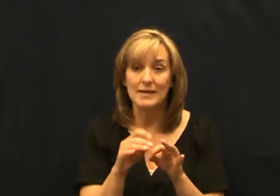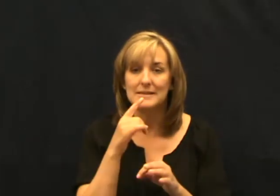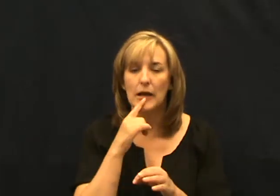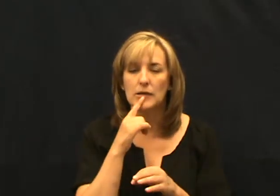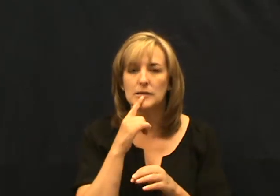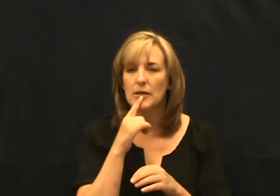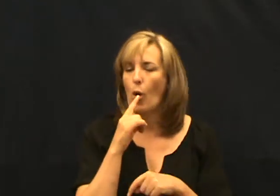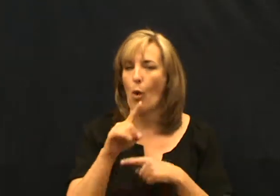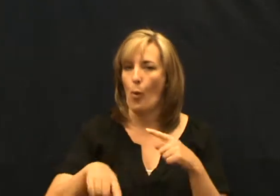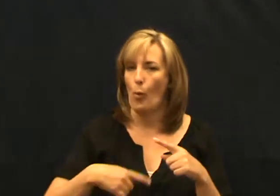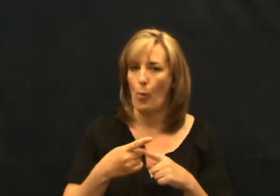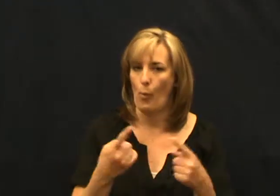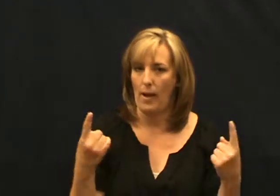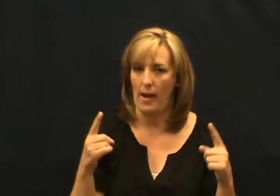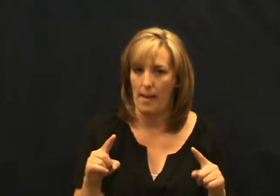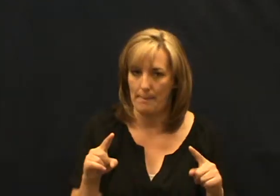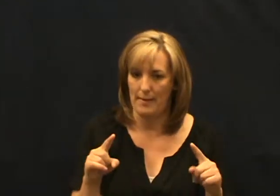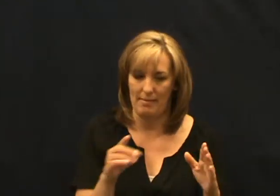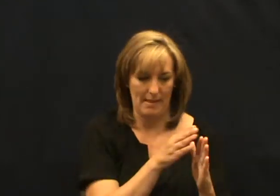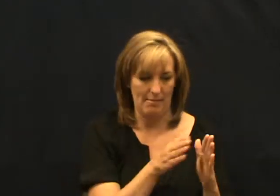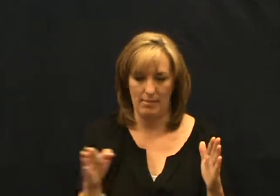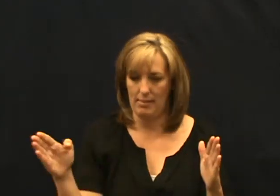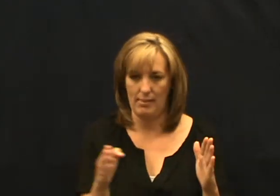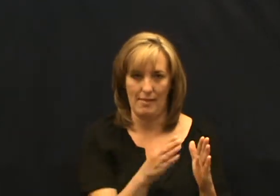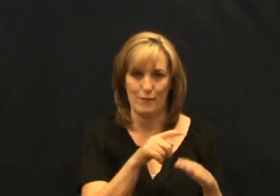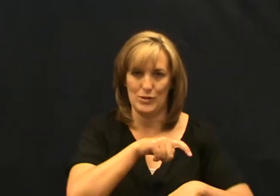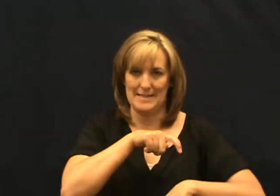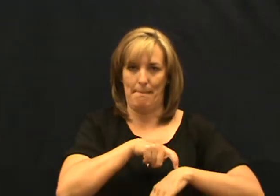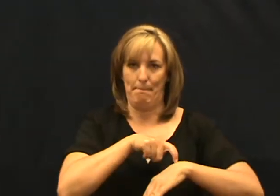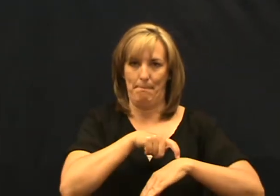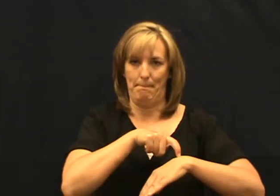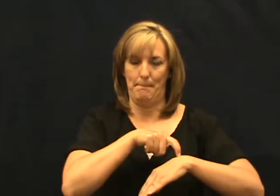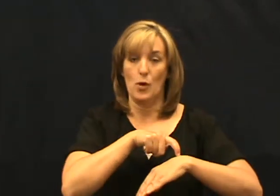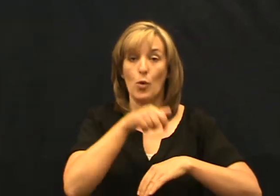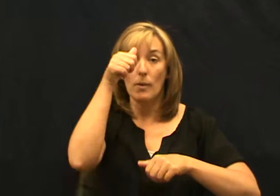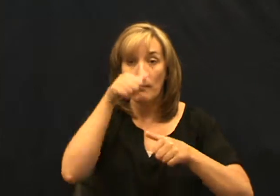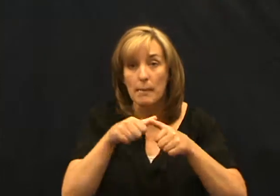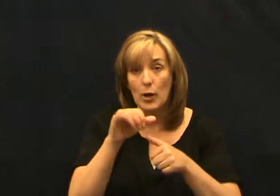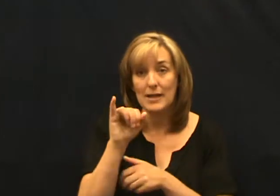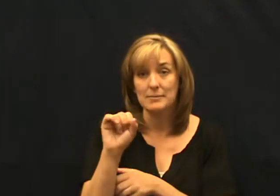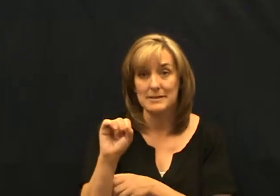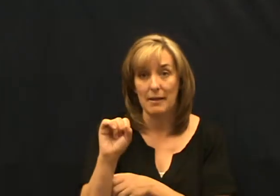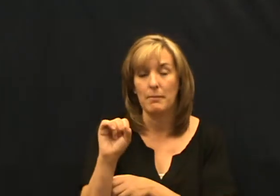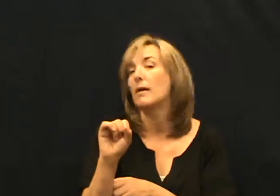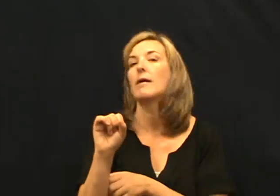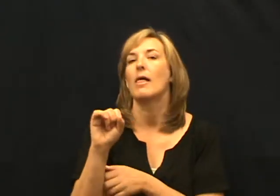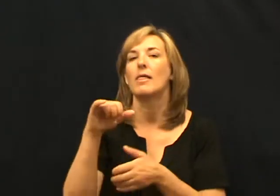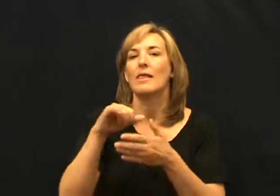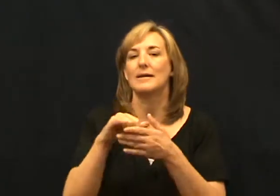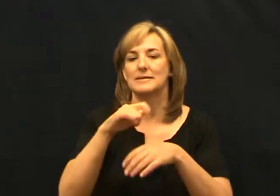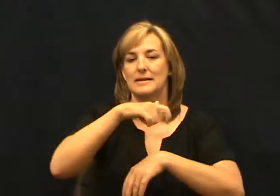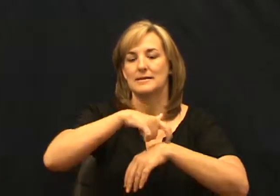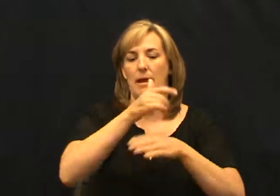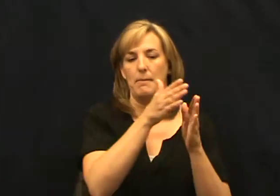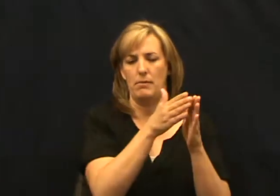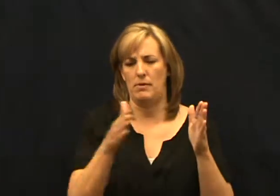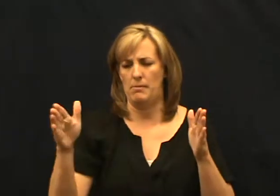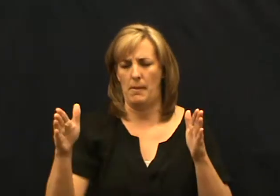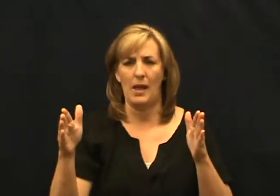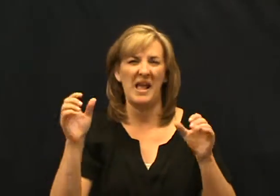time is being covered by the statement. Remember, the income statement represents a period of time, either a month, a quarter, a